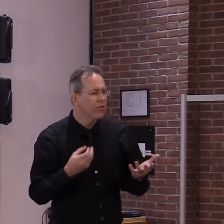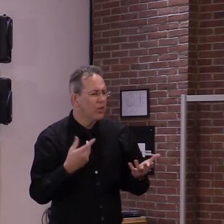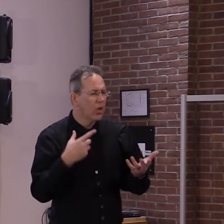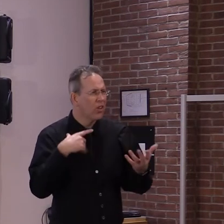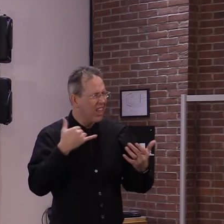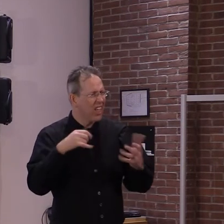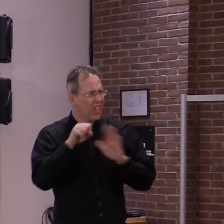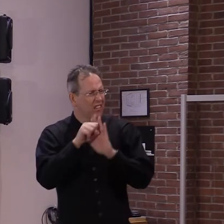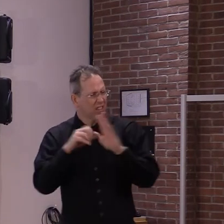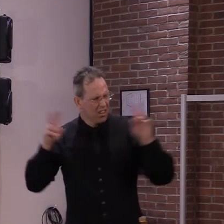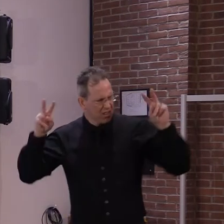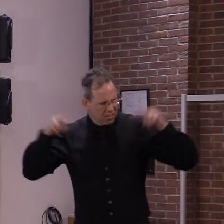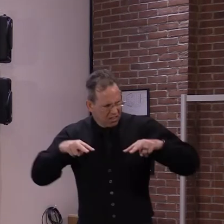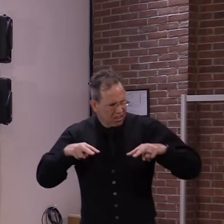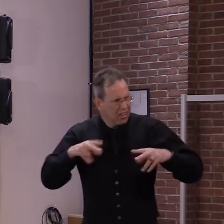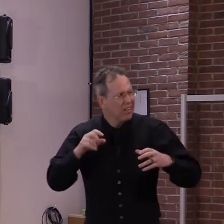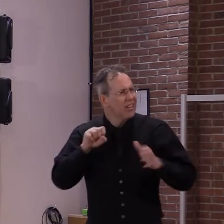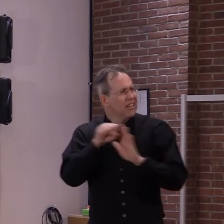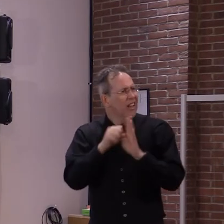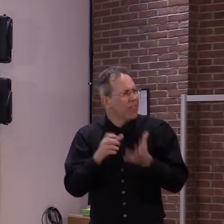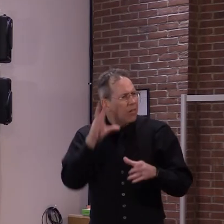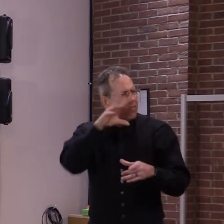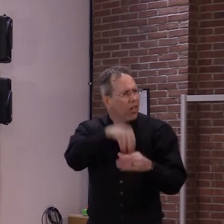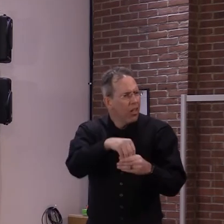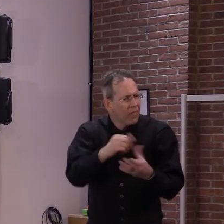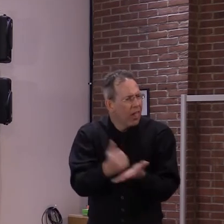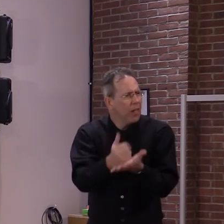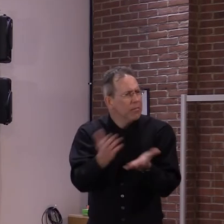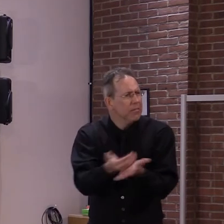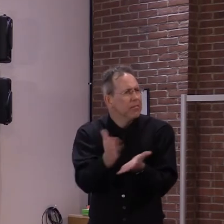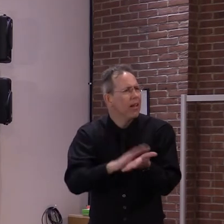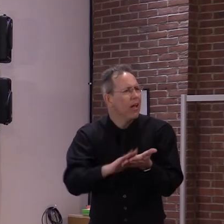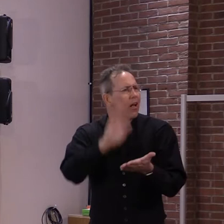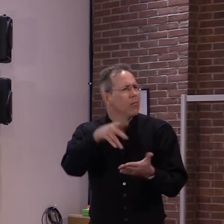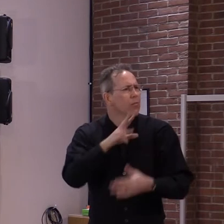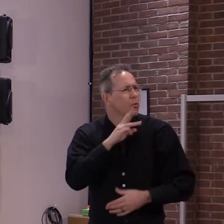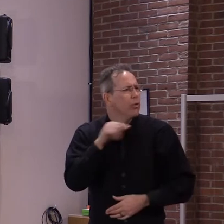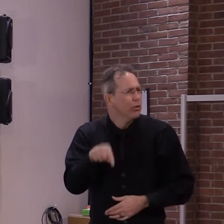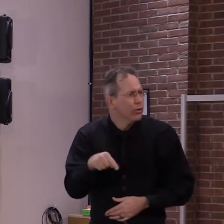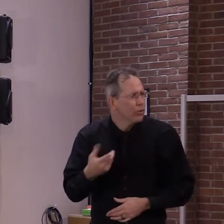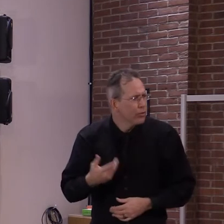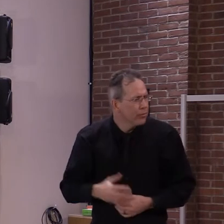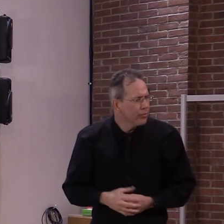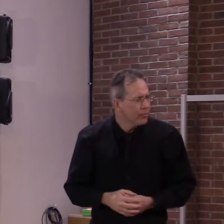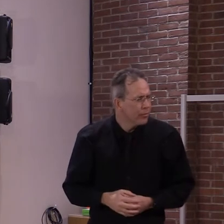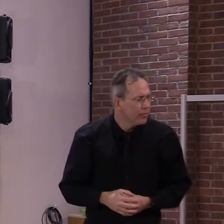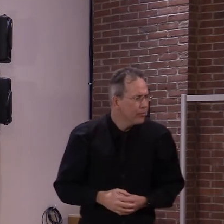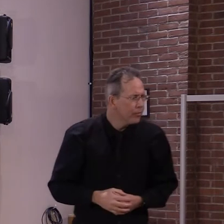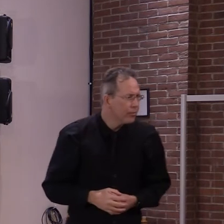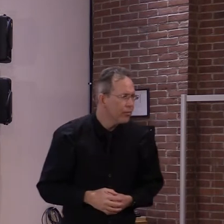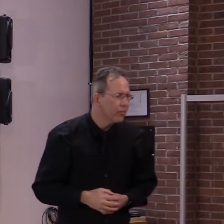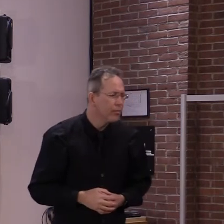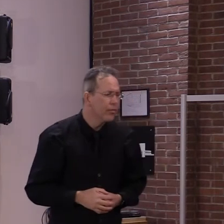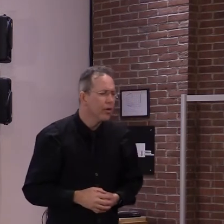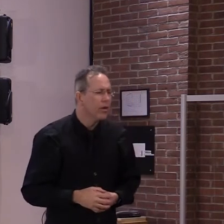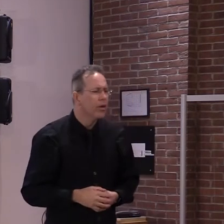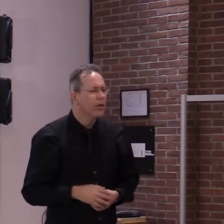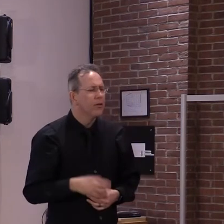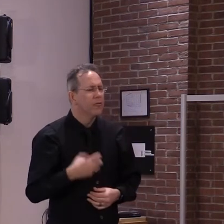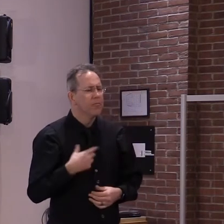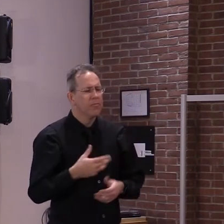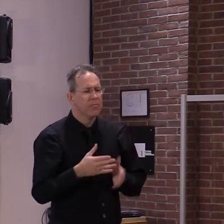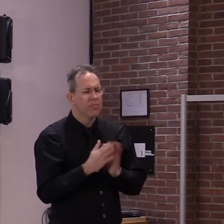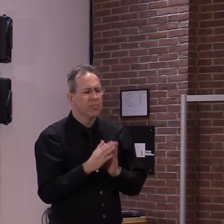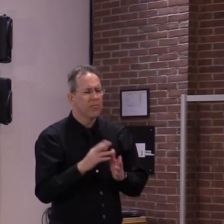yeah i'll uh thank you for the question i'll go to as secretary moore um secretary moore do you want to take a stab at that